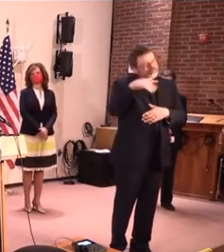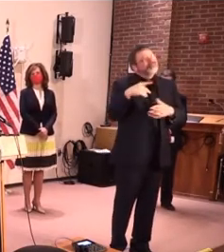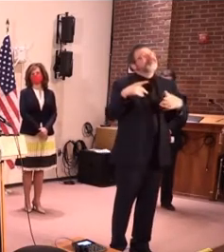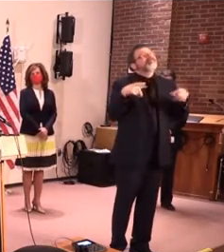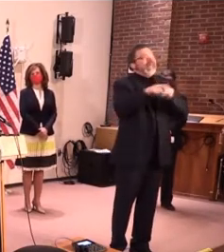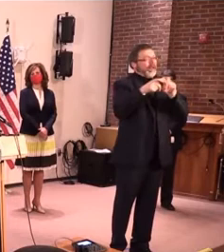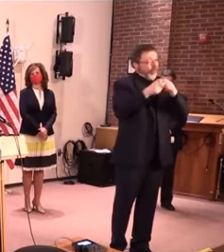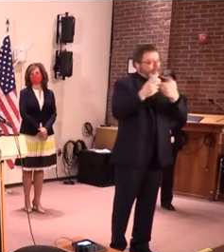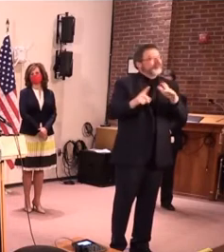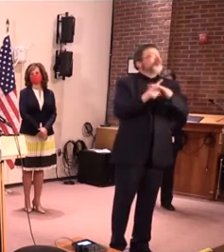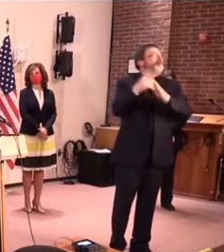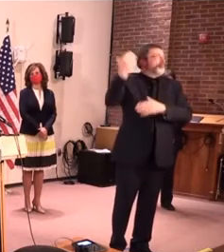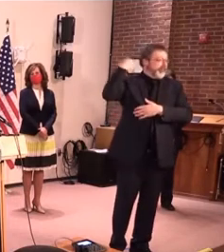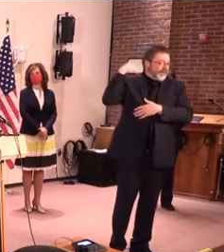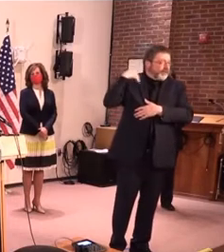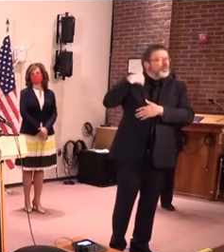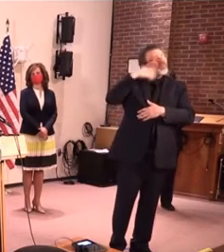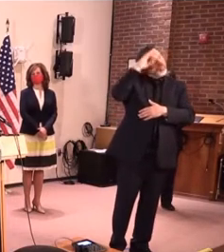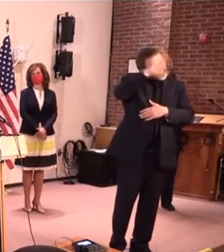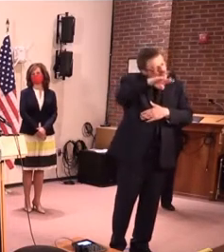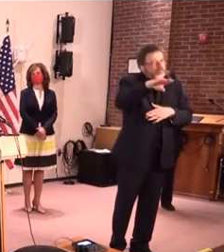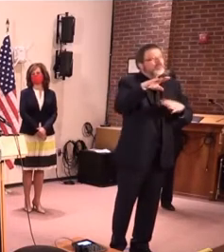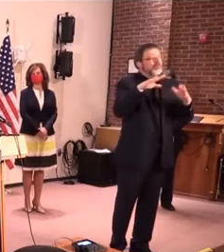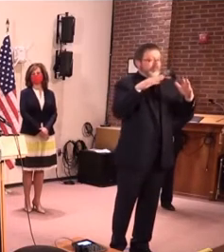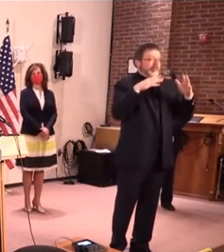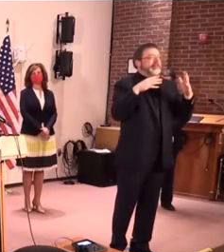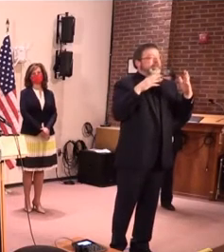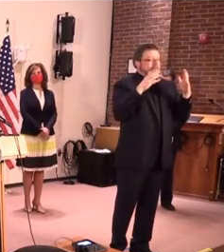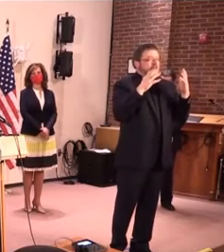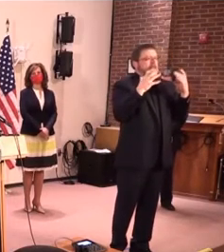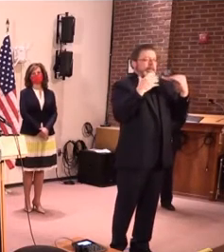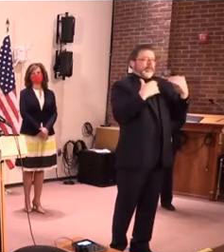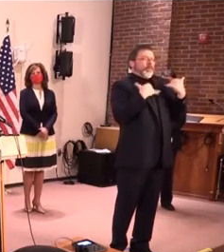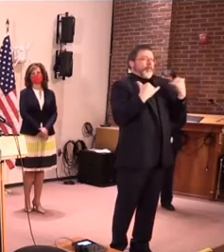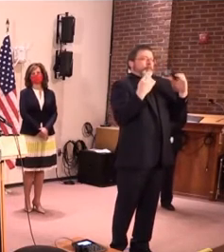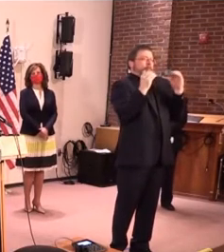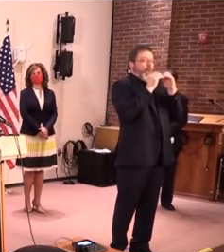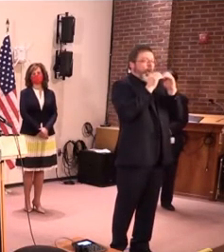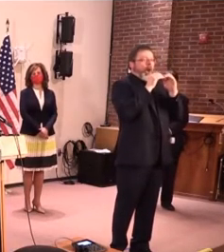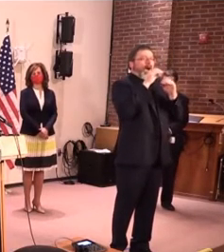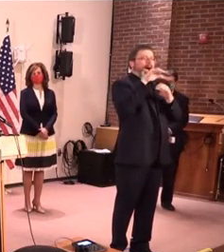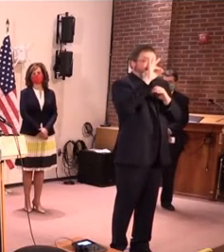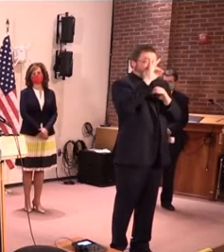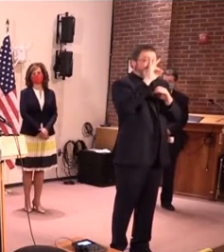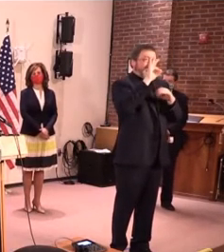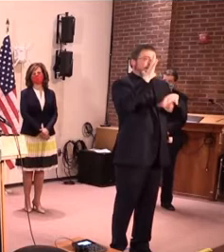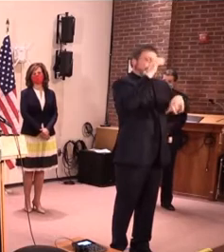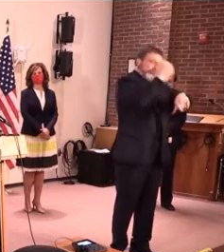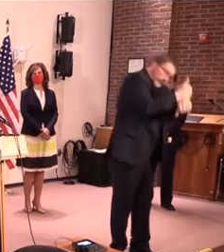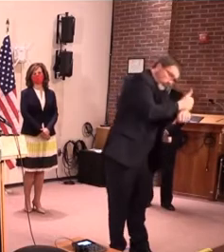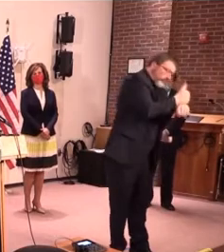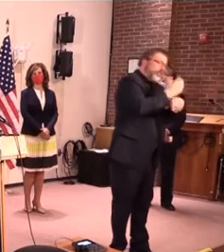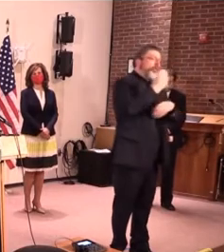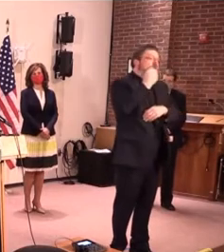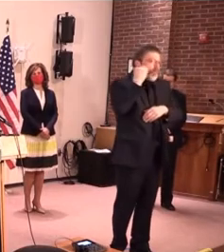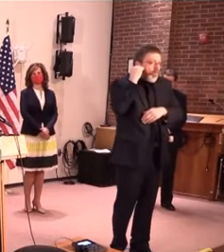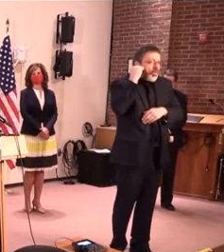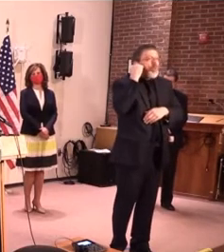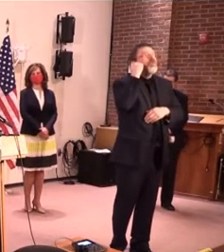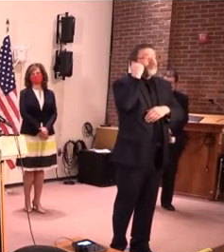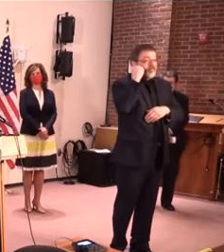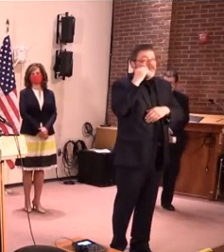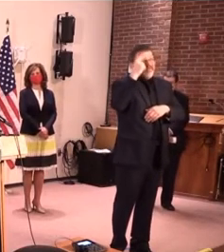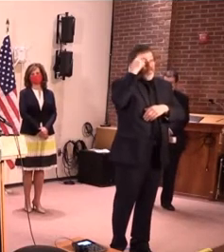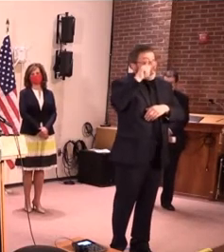more permanent housing solution or a more controlled housing solution or shelter solution